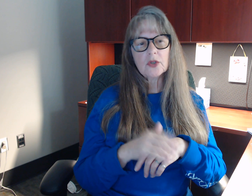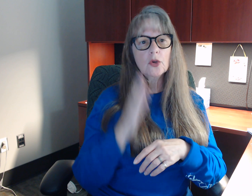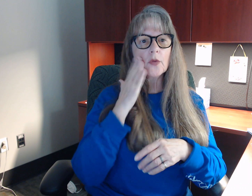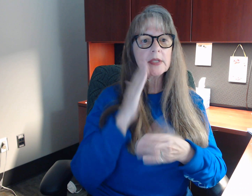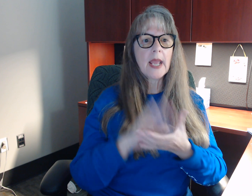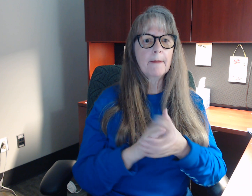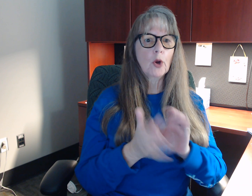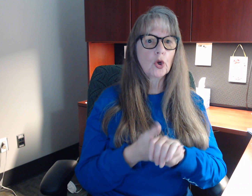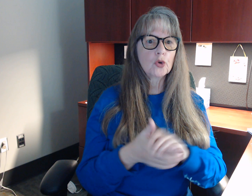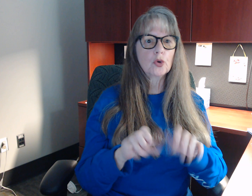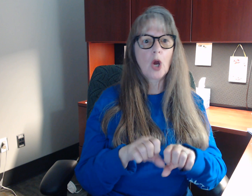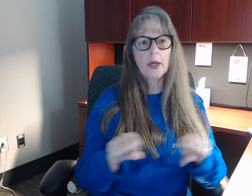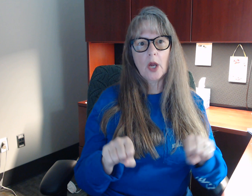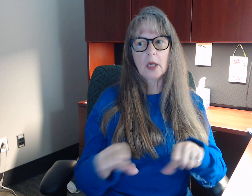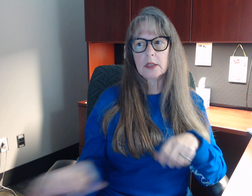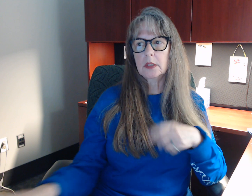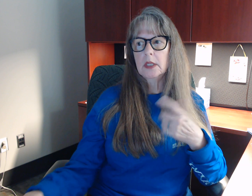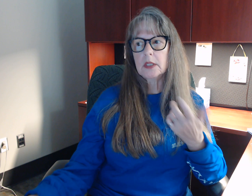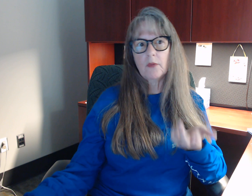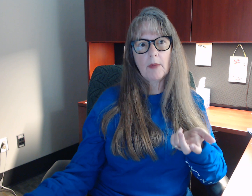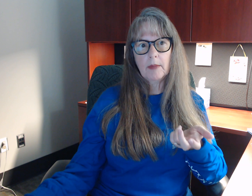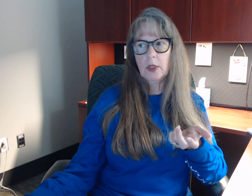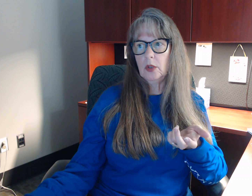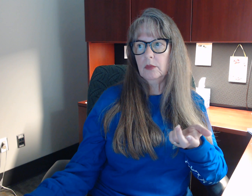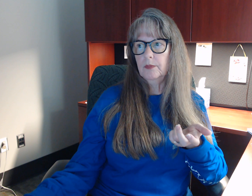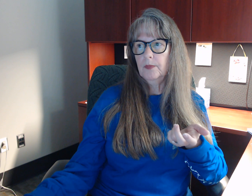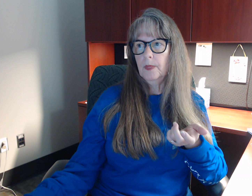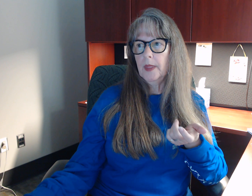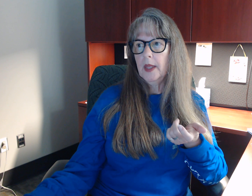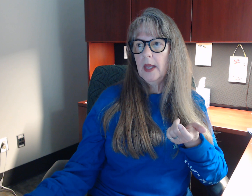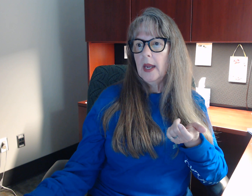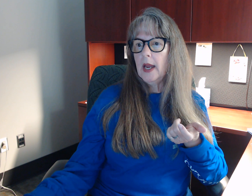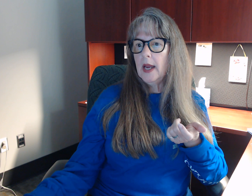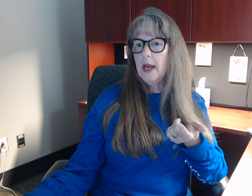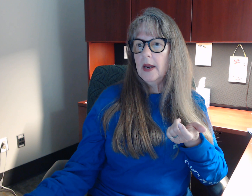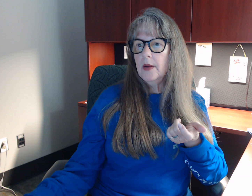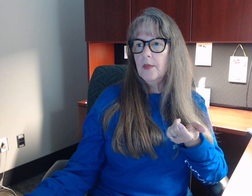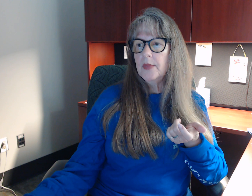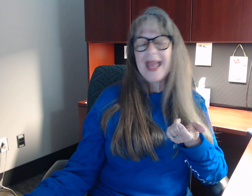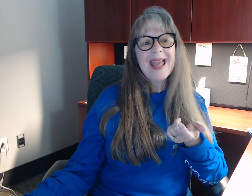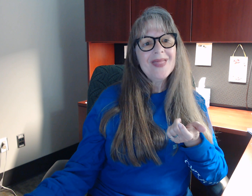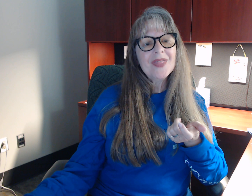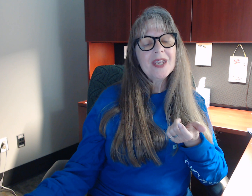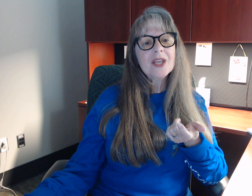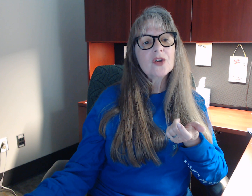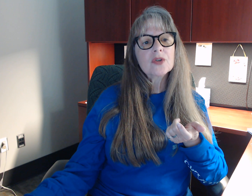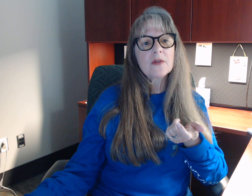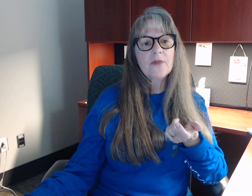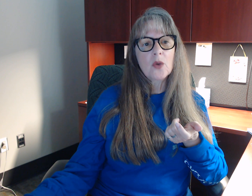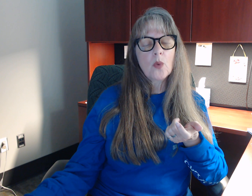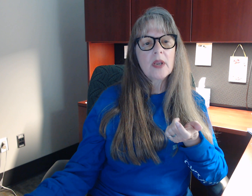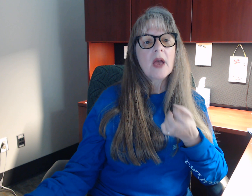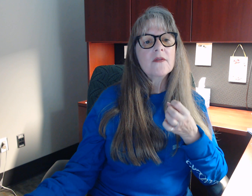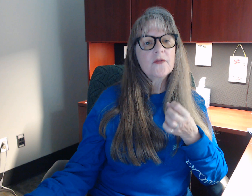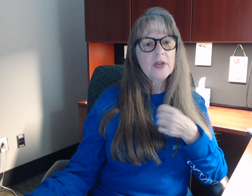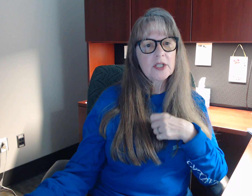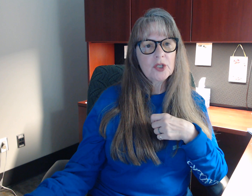that's hamburgers or hot dogs instead of a barbecue. And then here's a fun one, fixin' to.